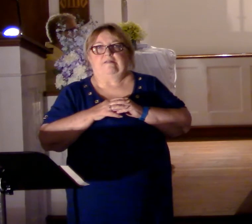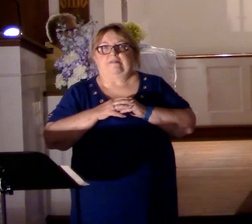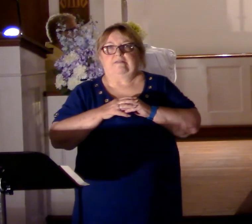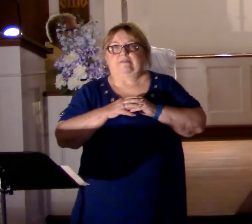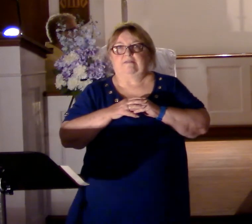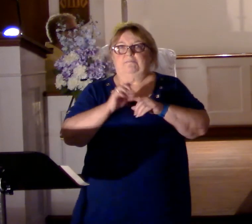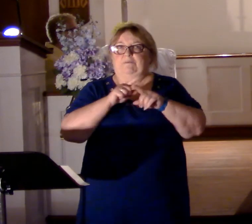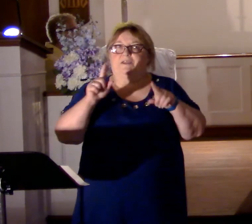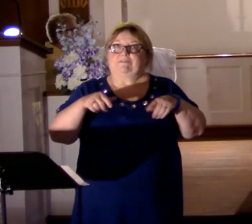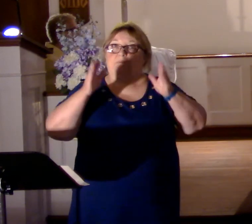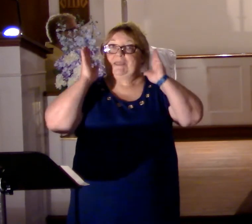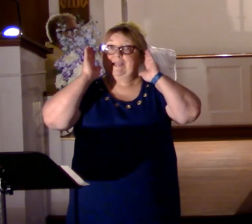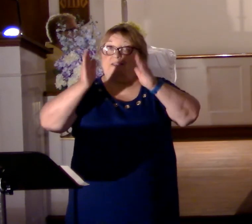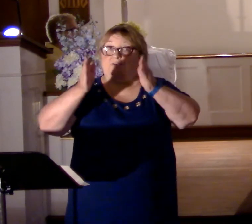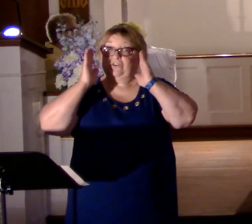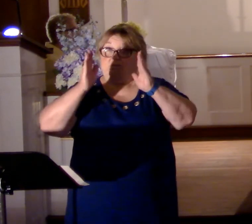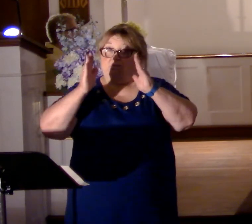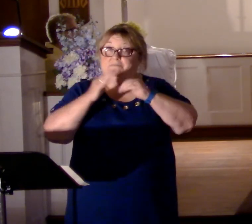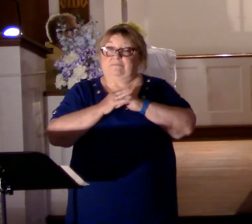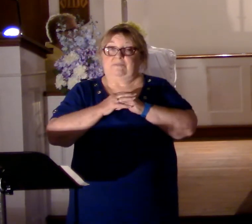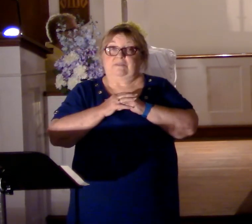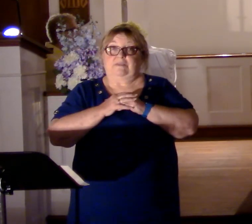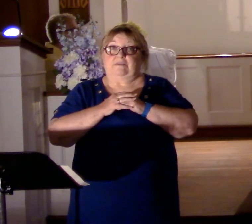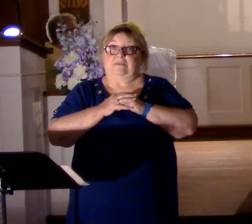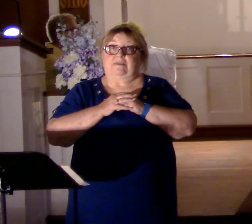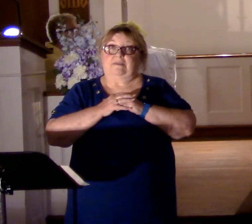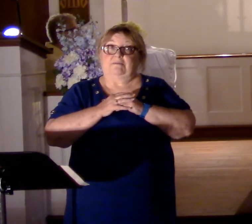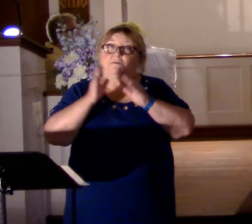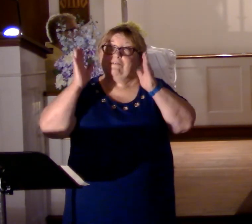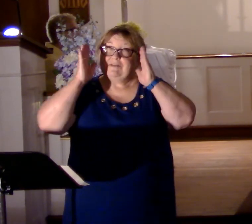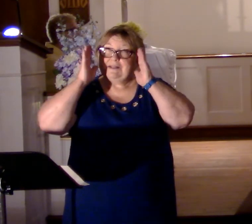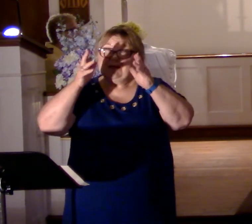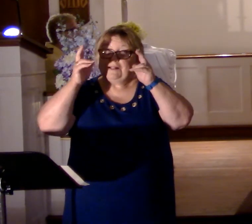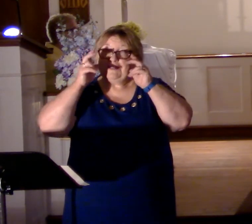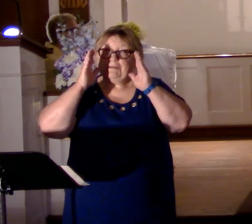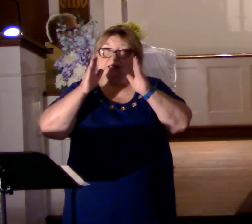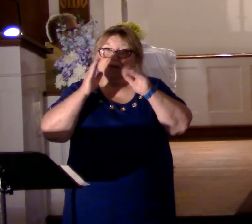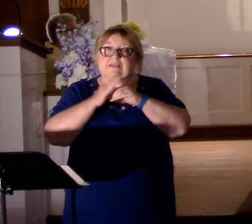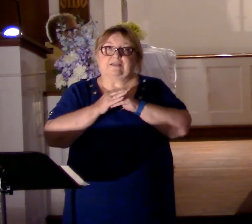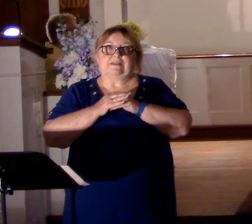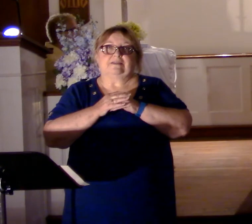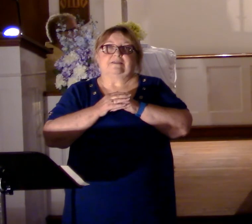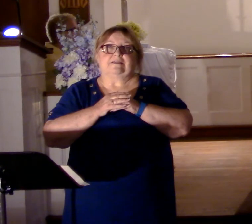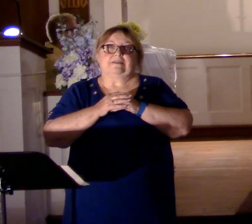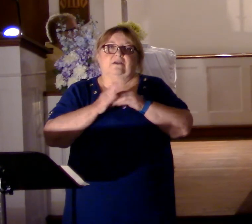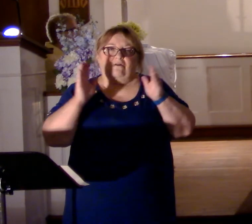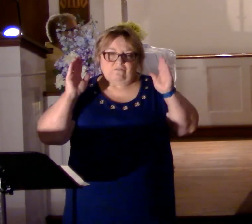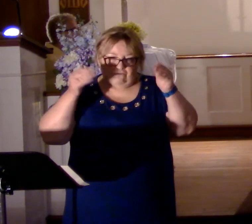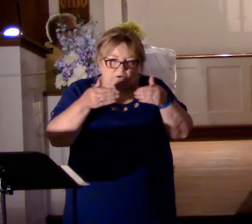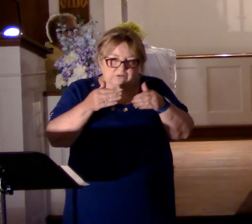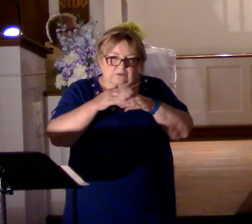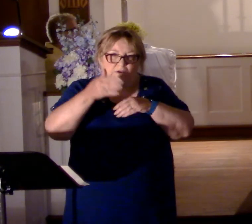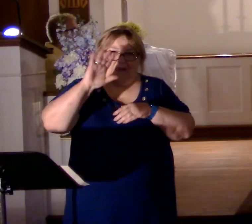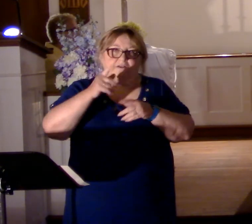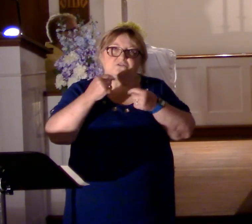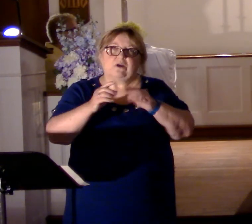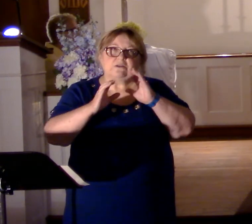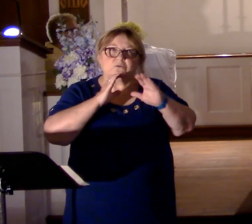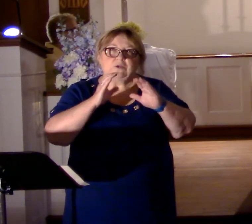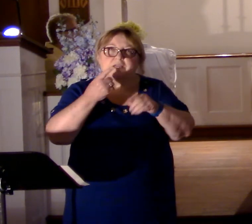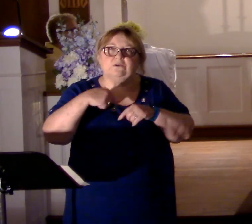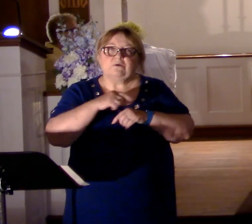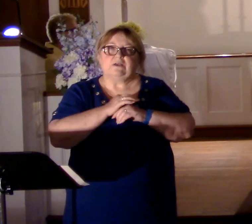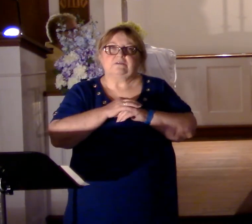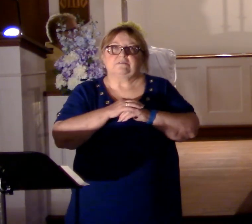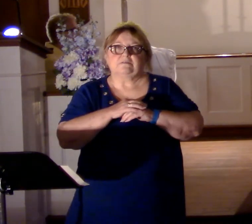If we just pay attention, if we just listen, concentrate on what God is trying to